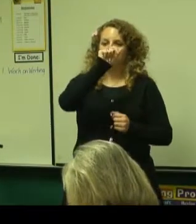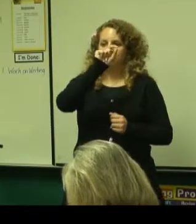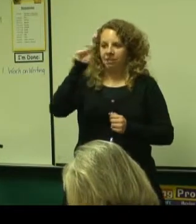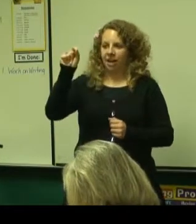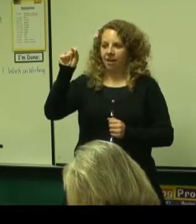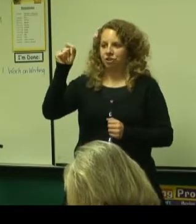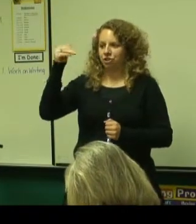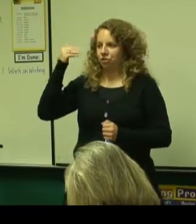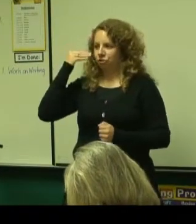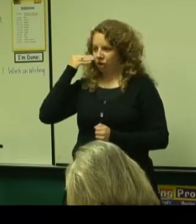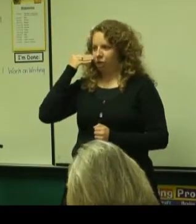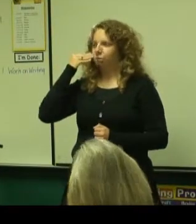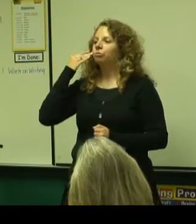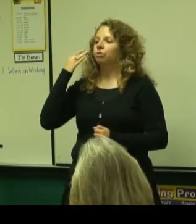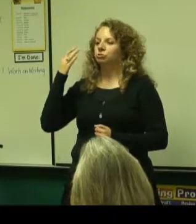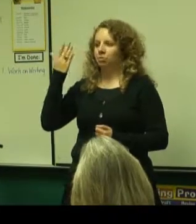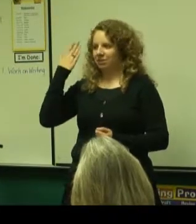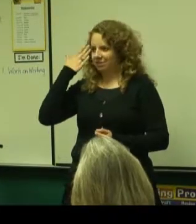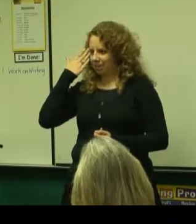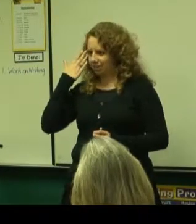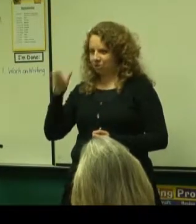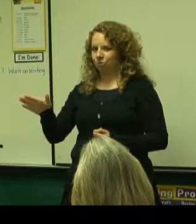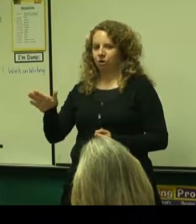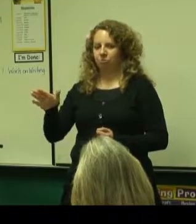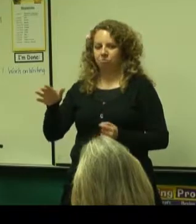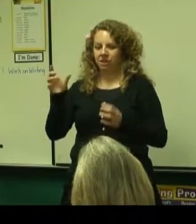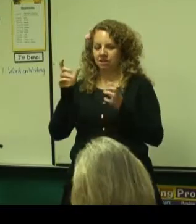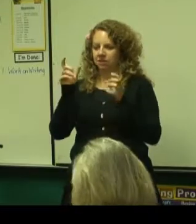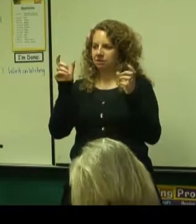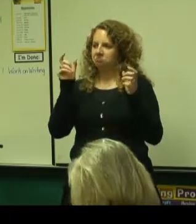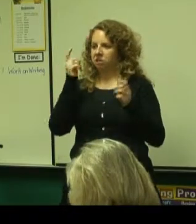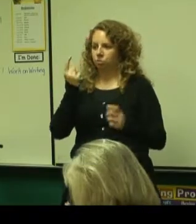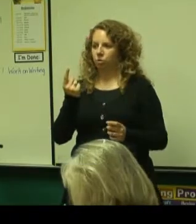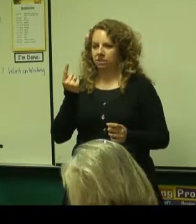don't dash know, which would be the sign don't know, because it's one sign.